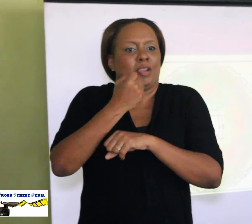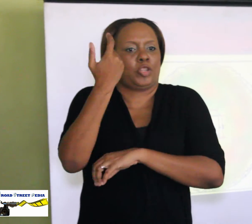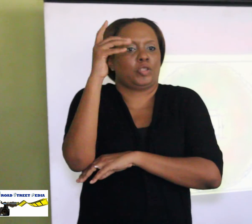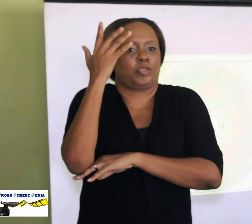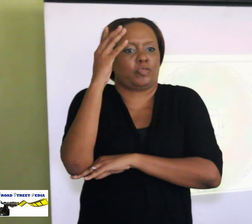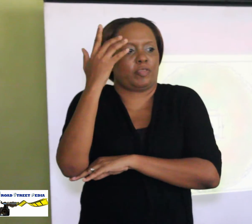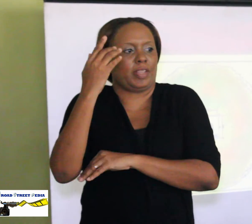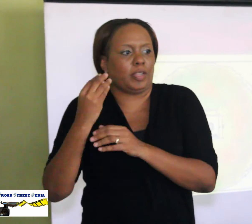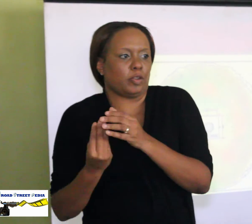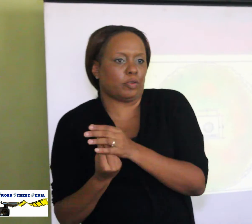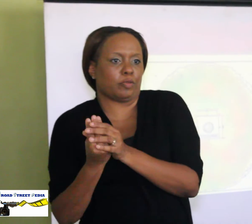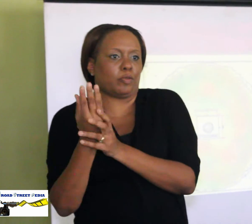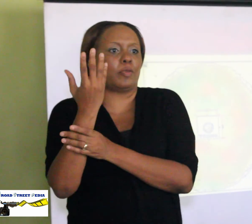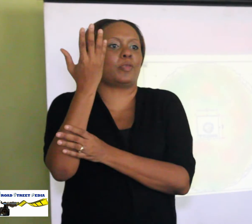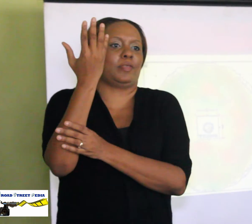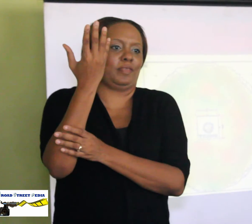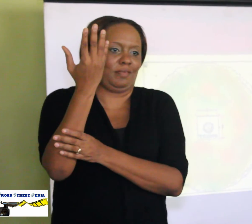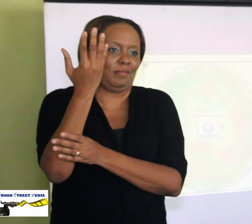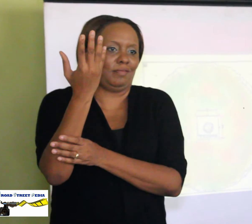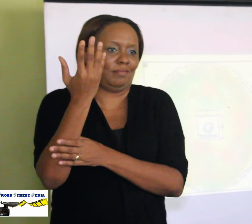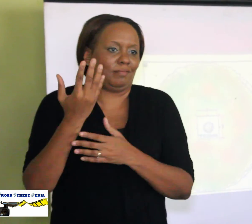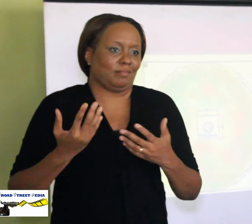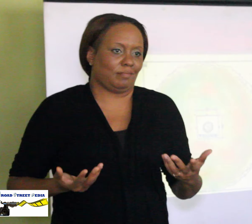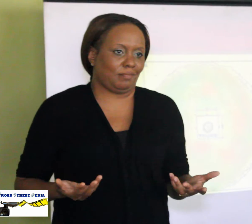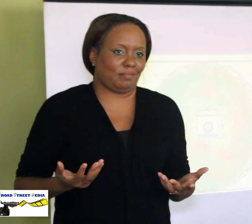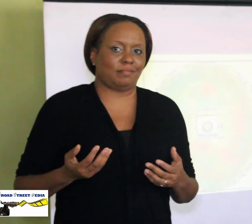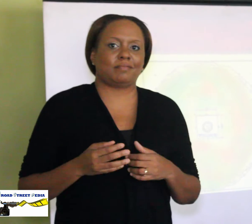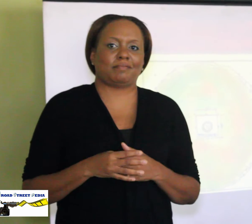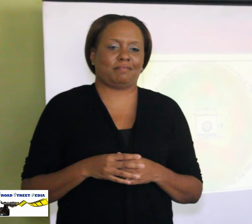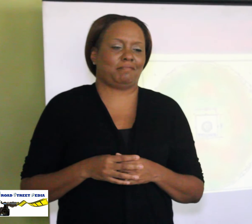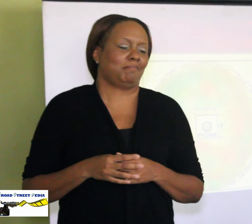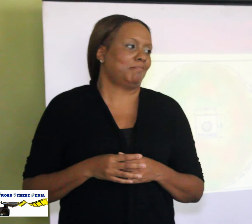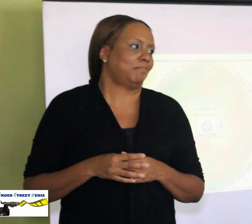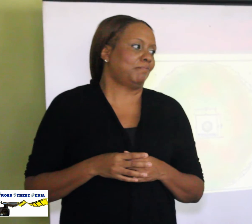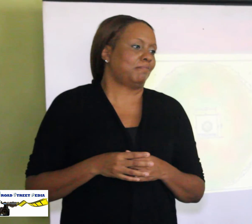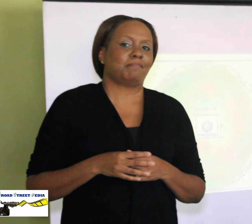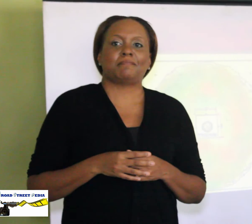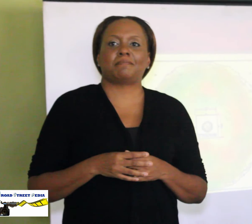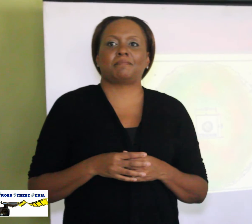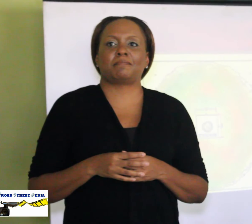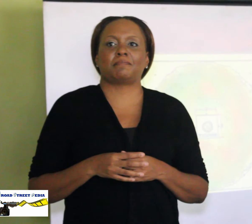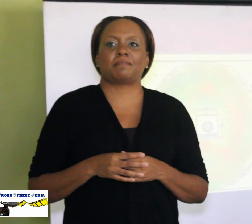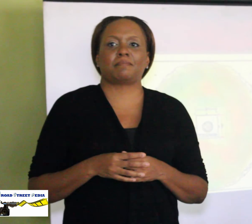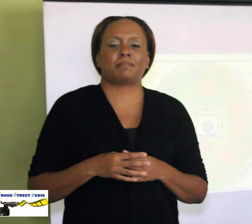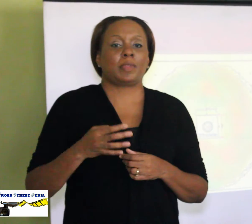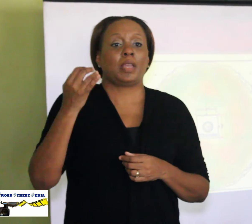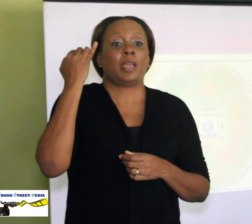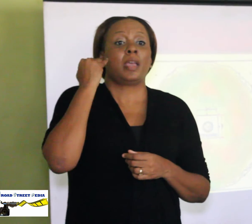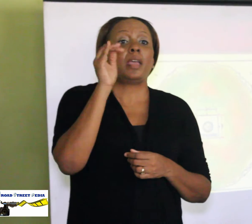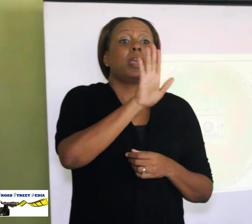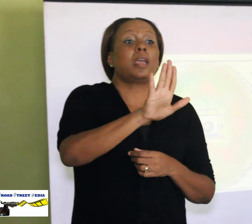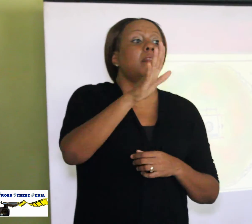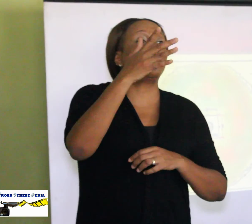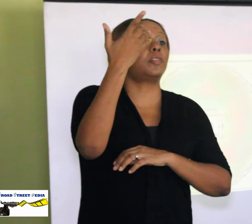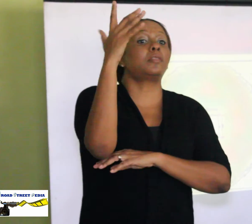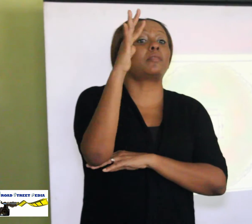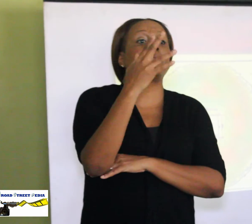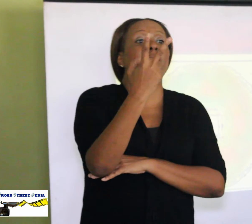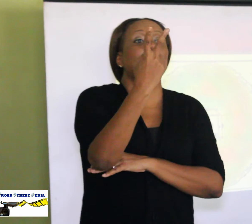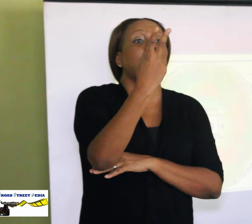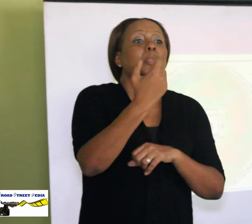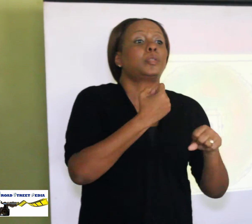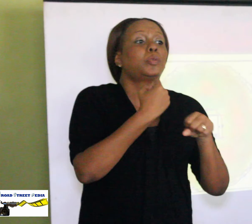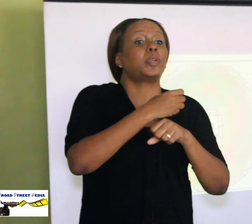1 pound of fertilizer for every year of the tree. Yes, please. So if your tree is 2 years old, it needs